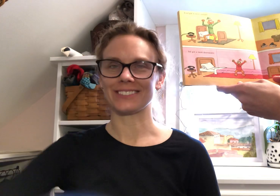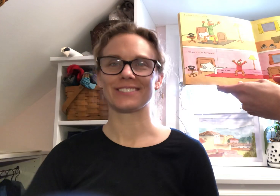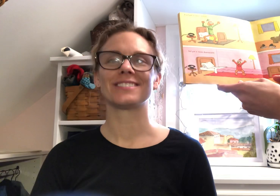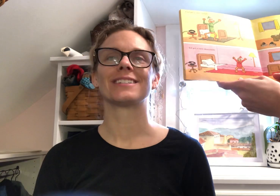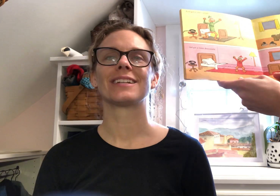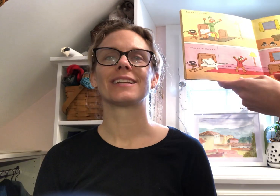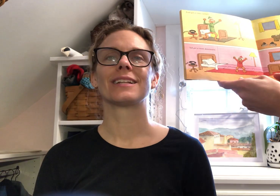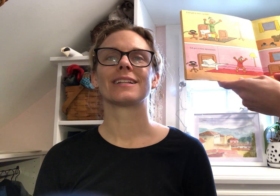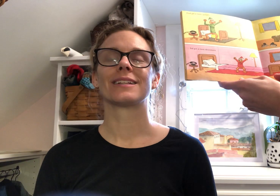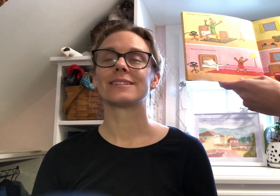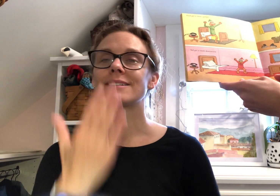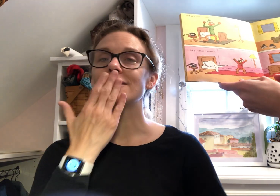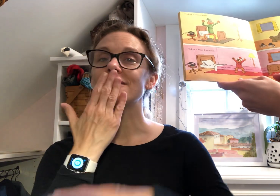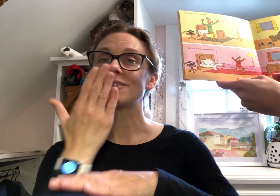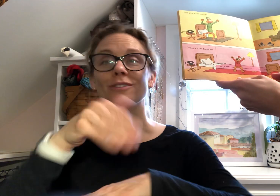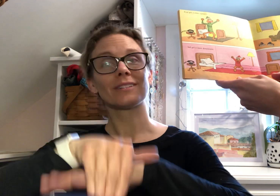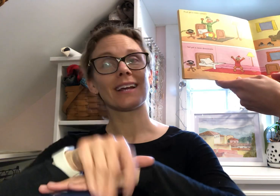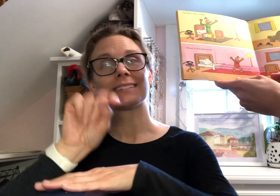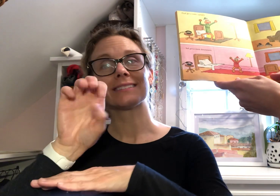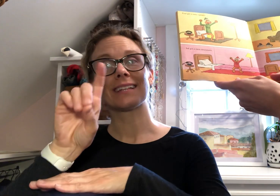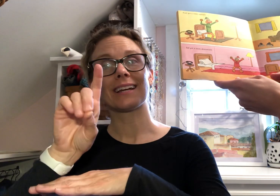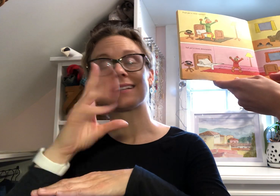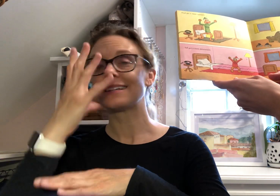By nighttime, both of them were very tired.